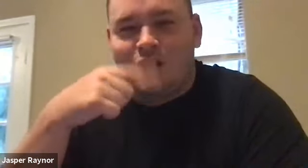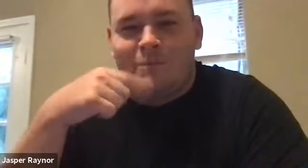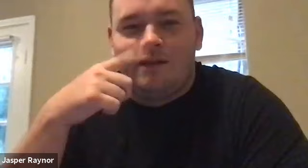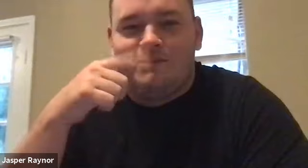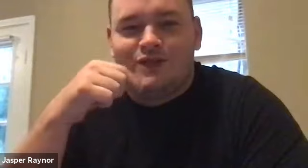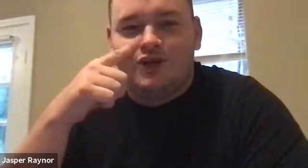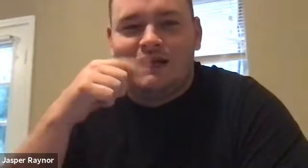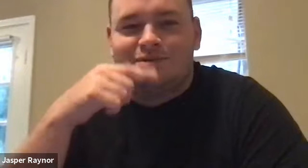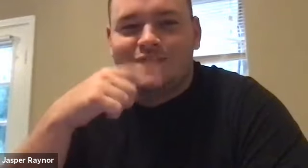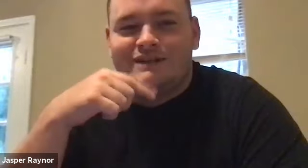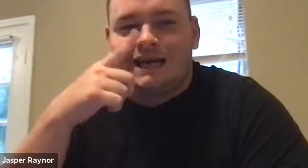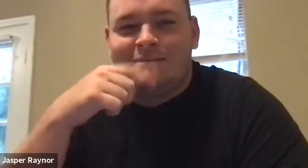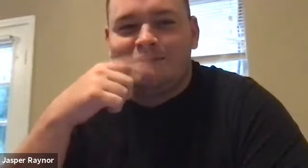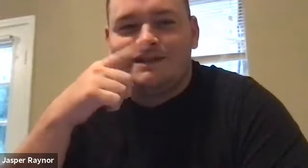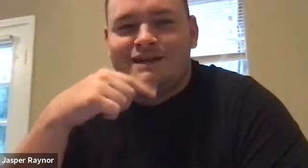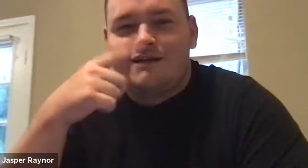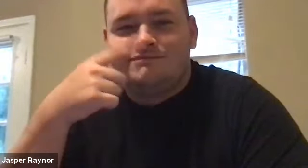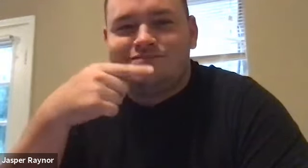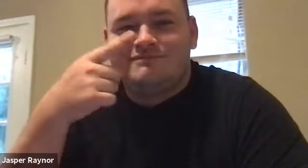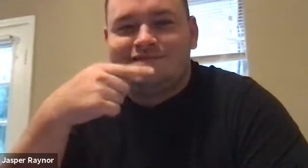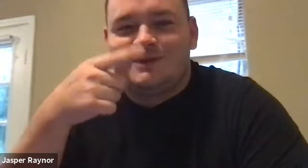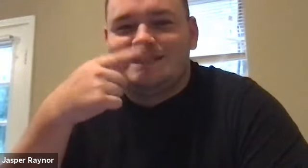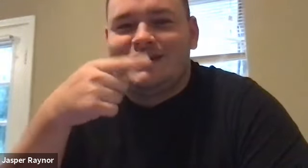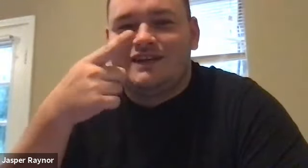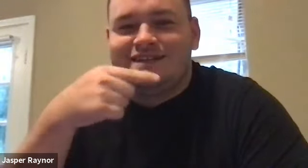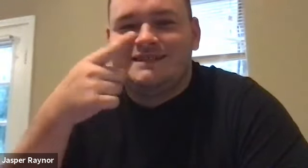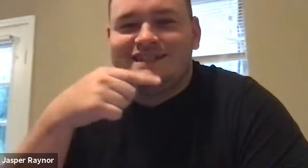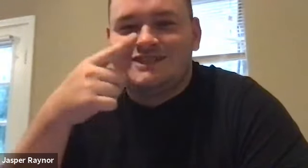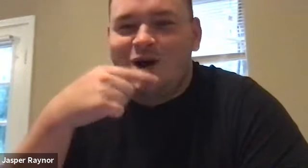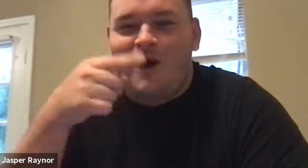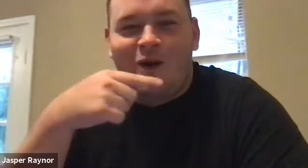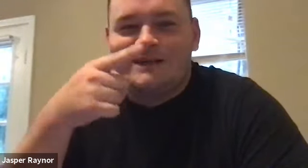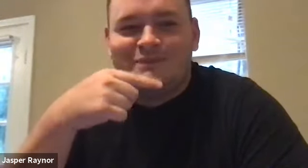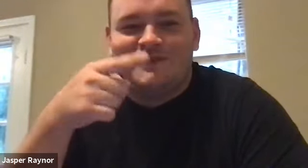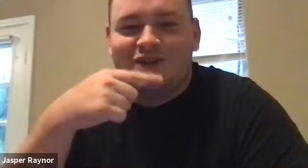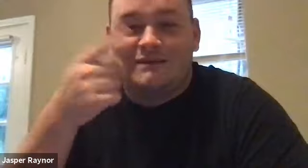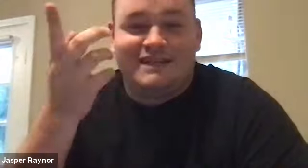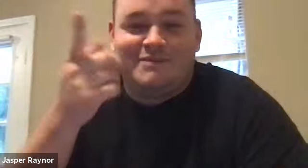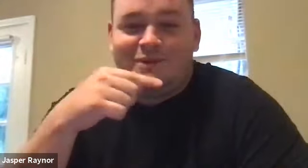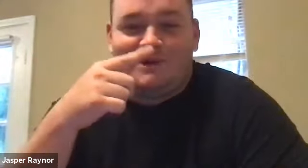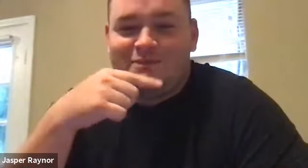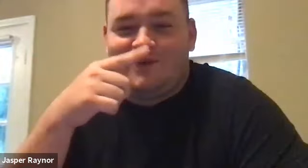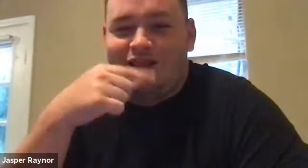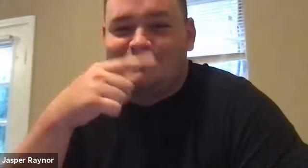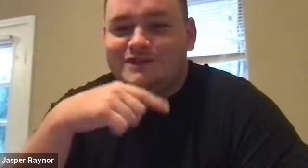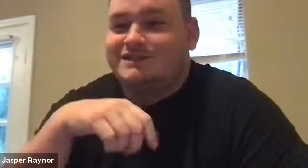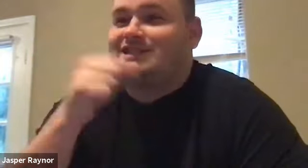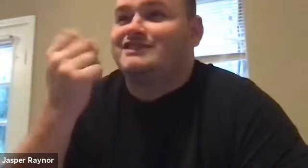y'all blubber your lips all the time. So it's hearing. Y'all always moving your lip. Deaf people, we don't move our lips. We just sit there and